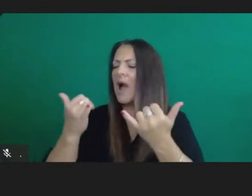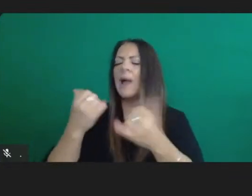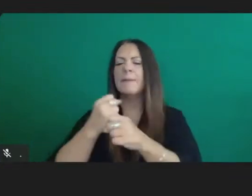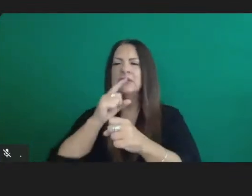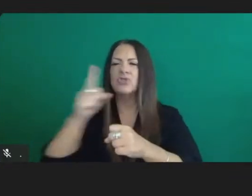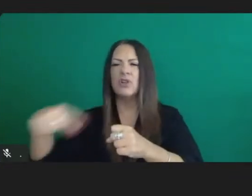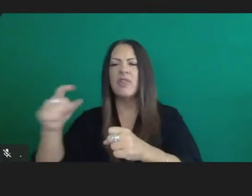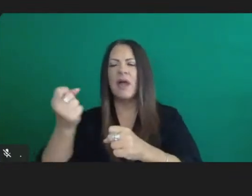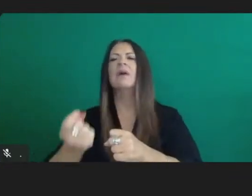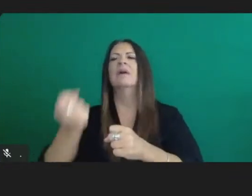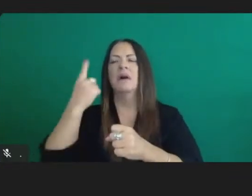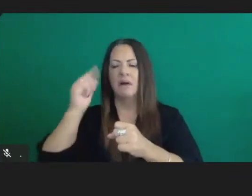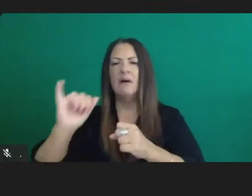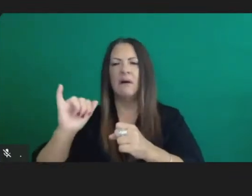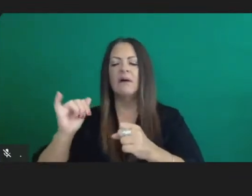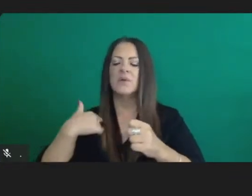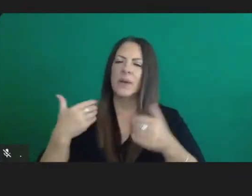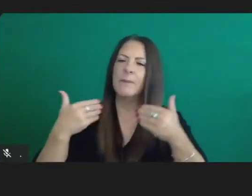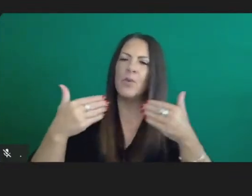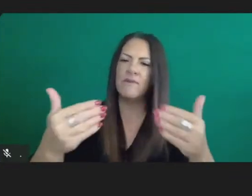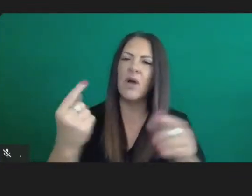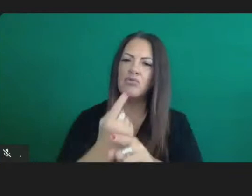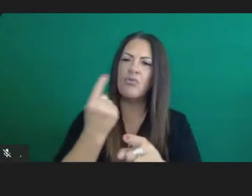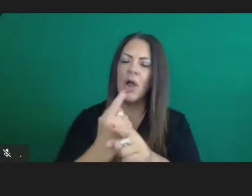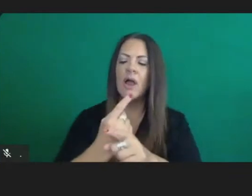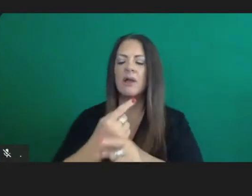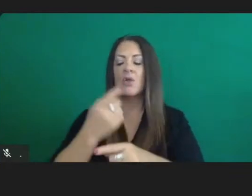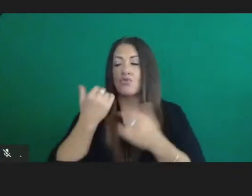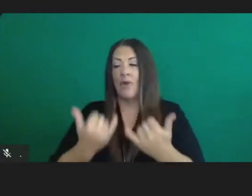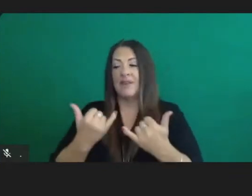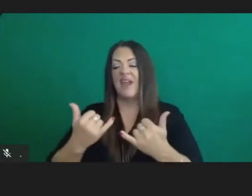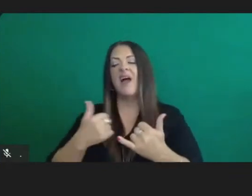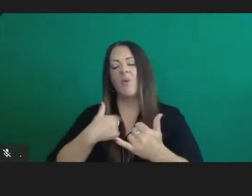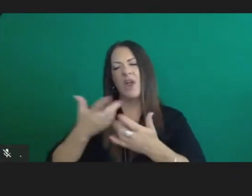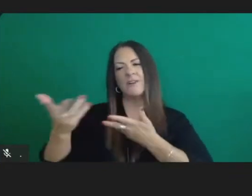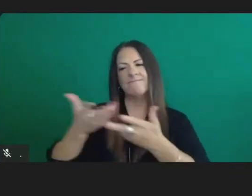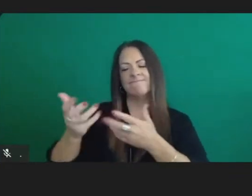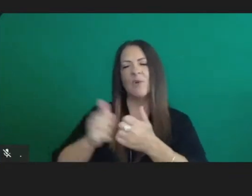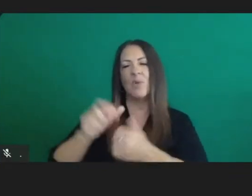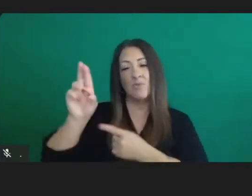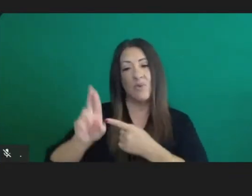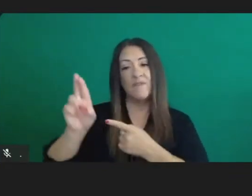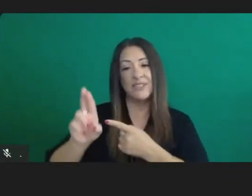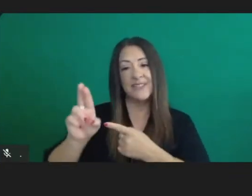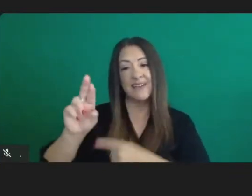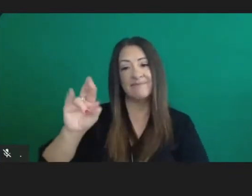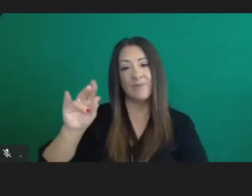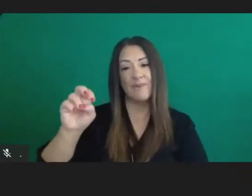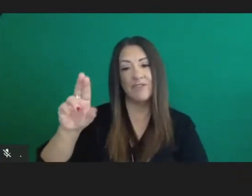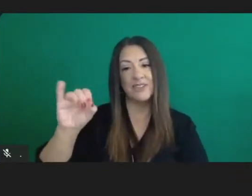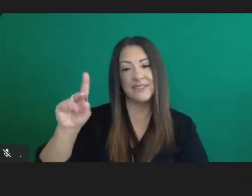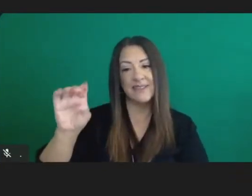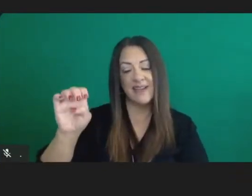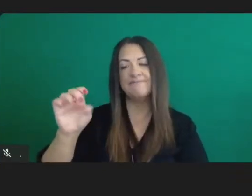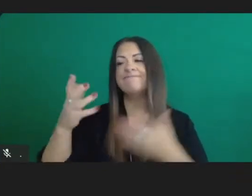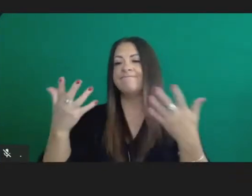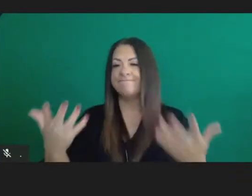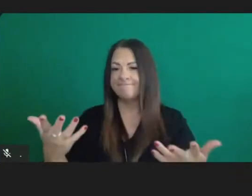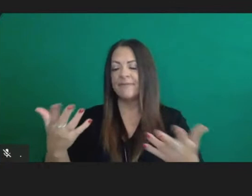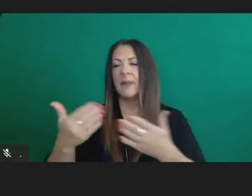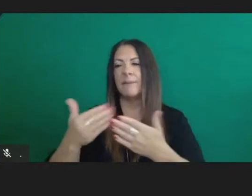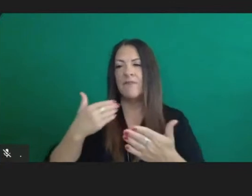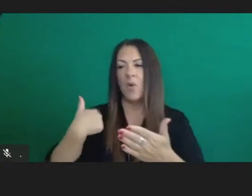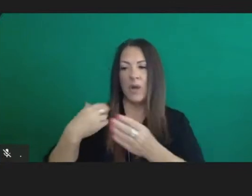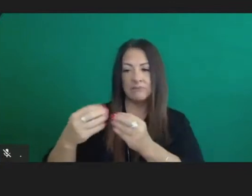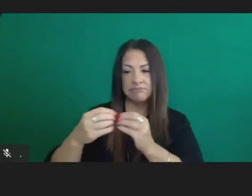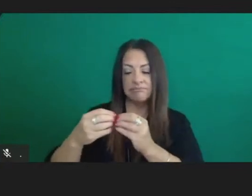we can to keep that going. So yes, we're in conversations with Riverside County directly about their information before a final decision